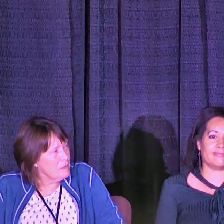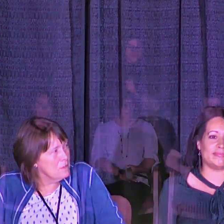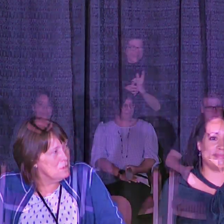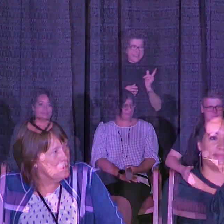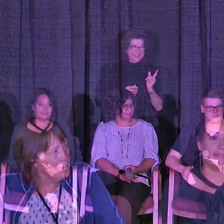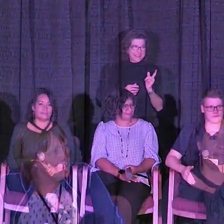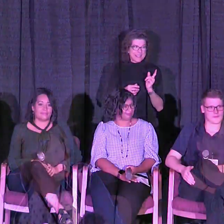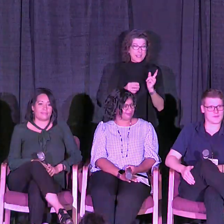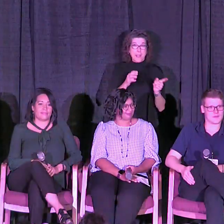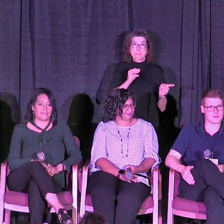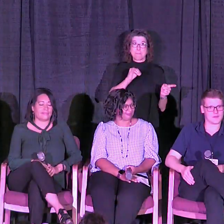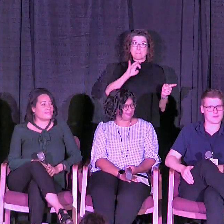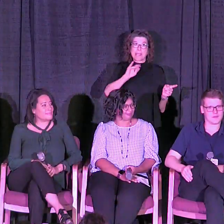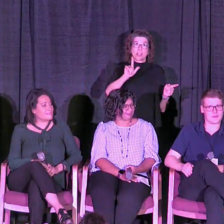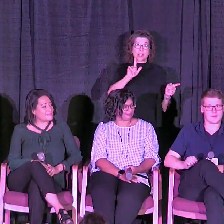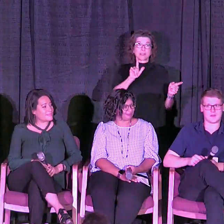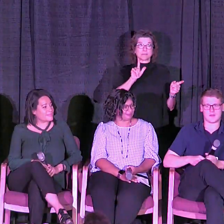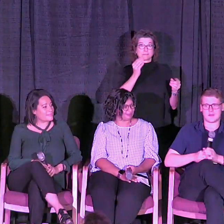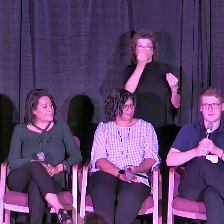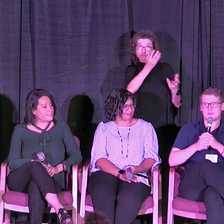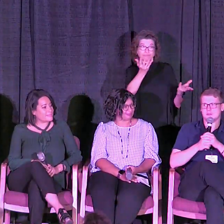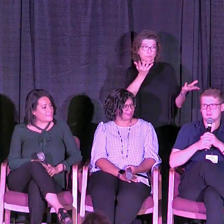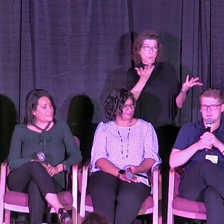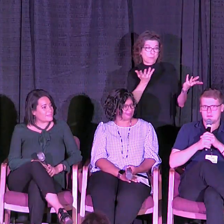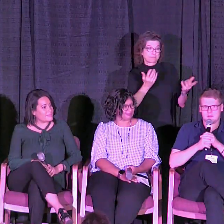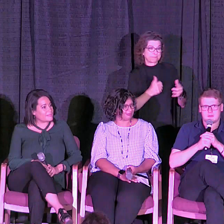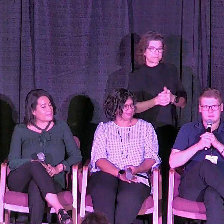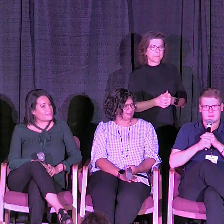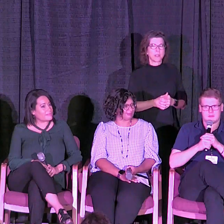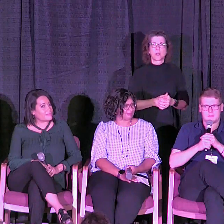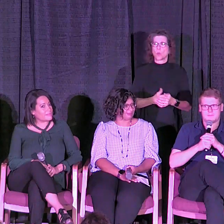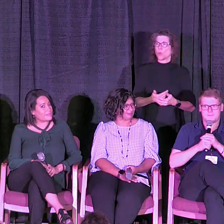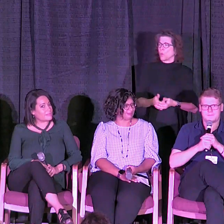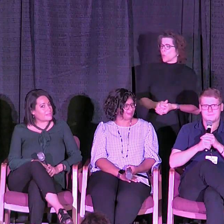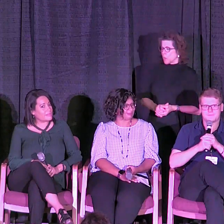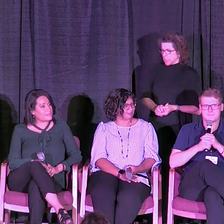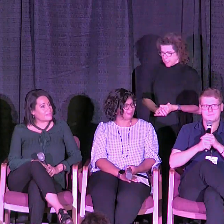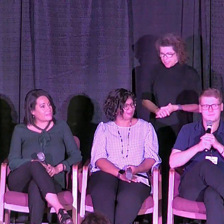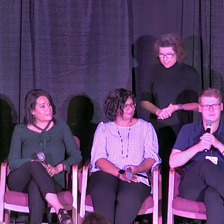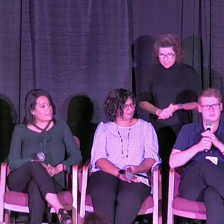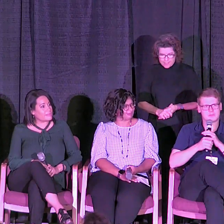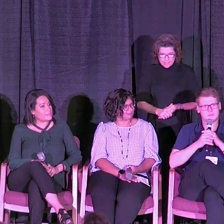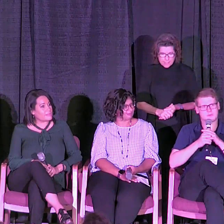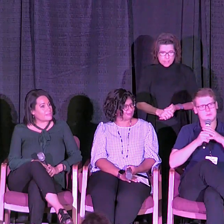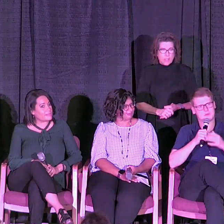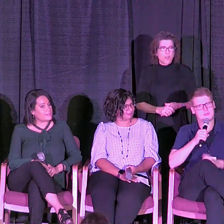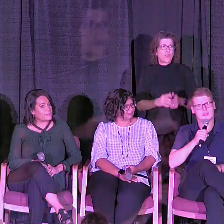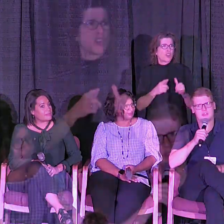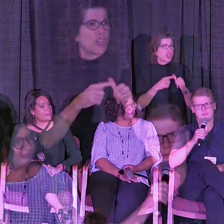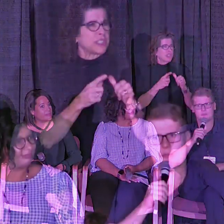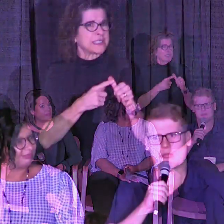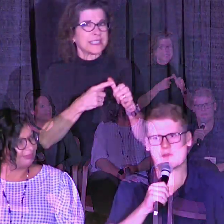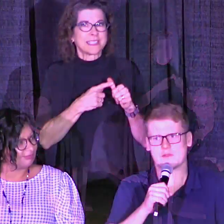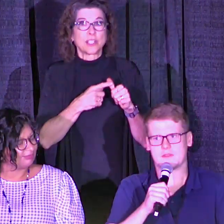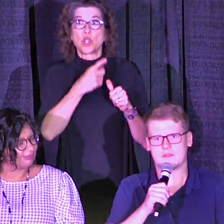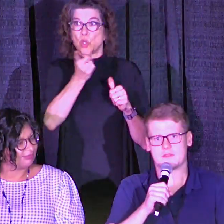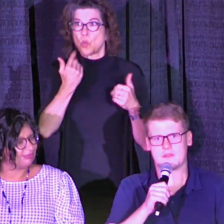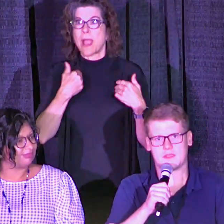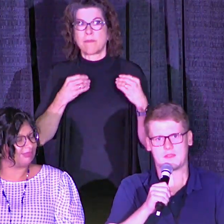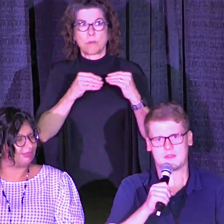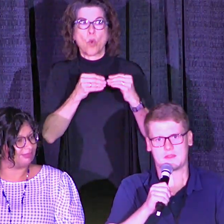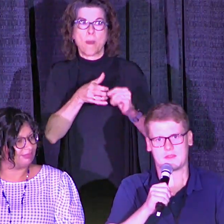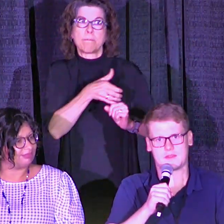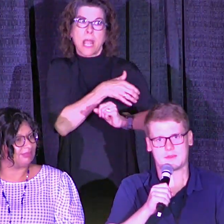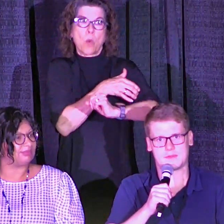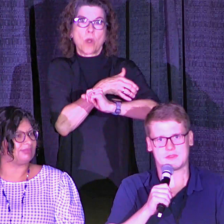Michael, same question. What would you like the audience to know? first and foremost, that you have more power than you